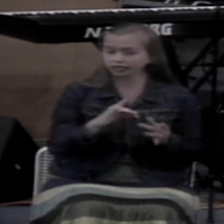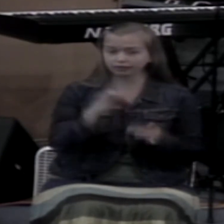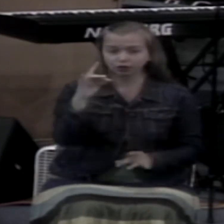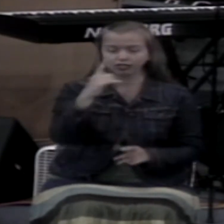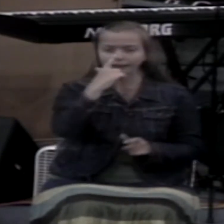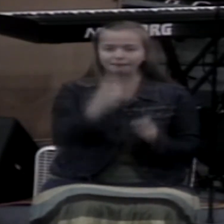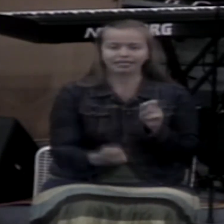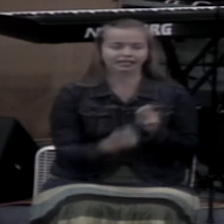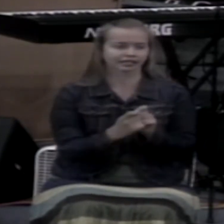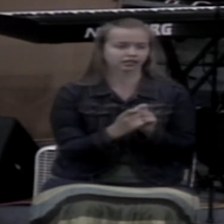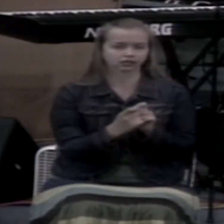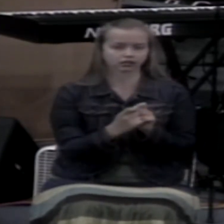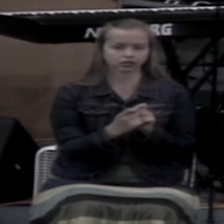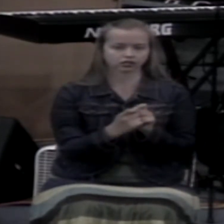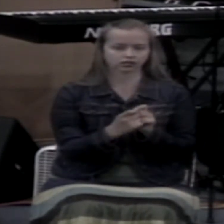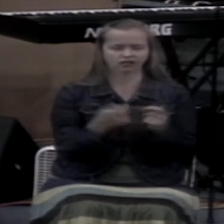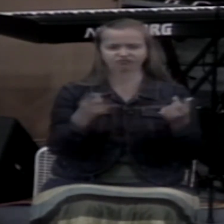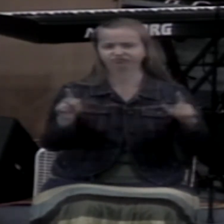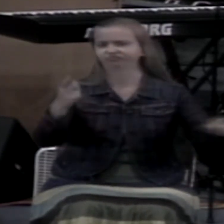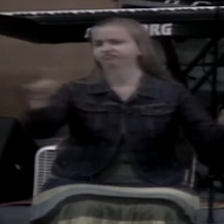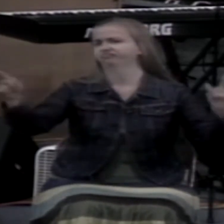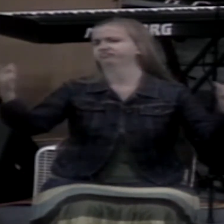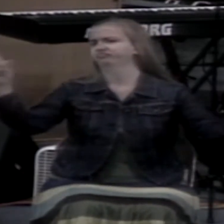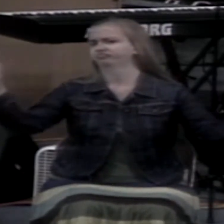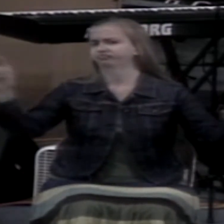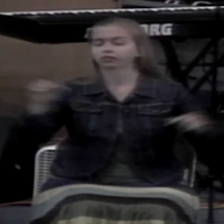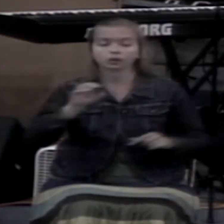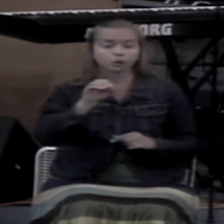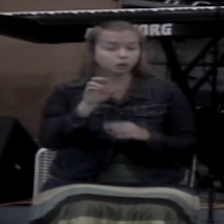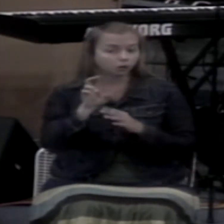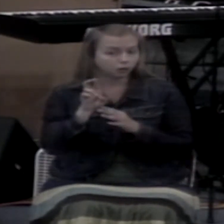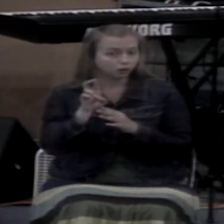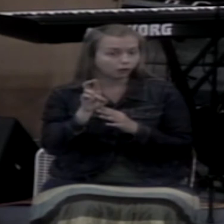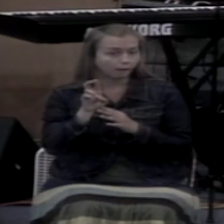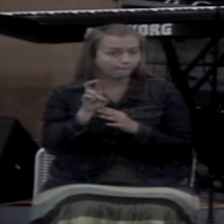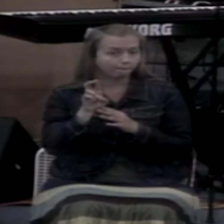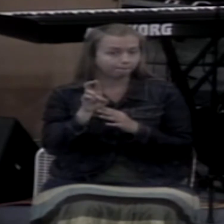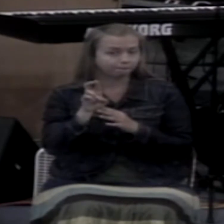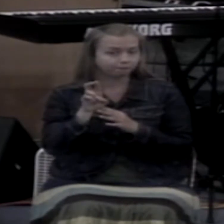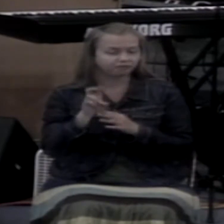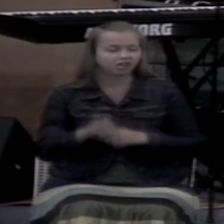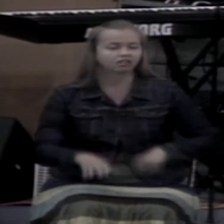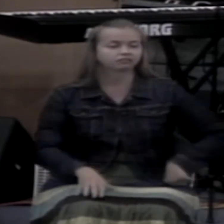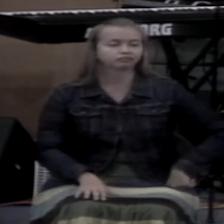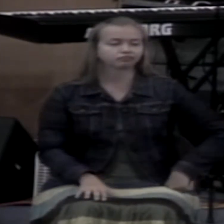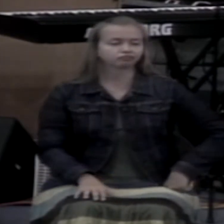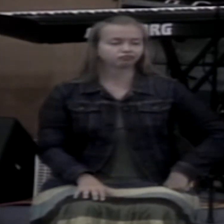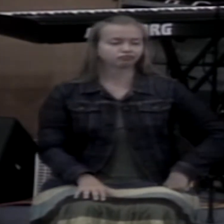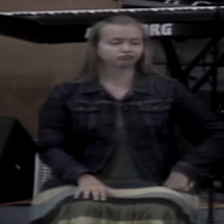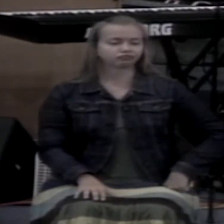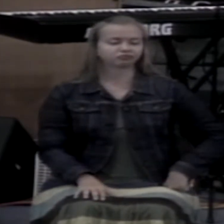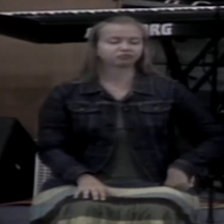or we try to show a superior spirit, like we have it and you don't have it.